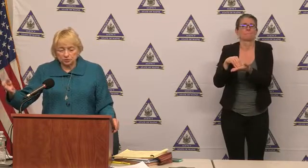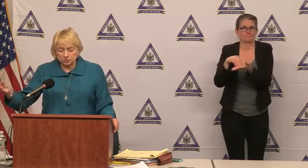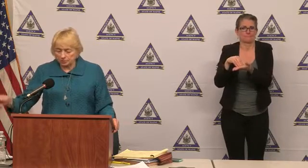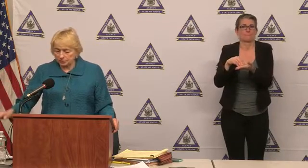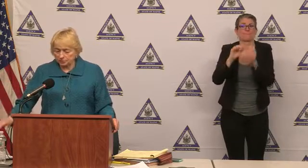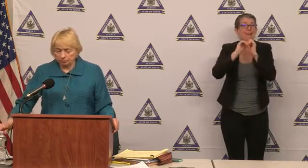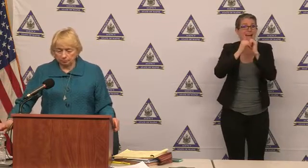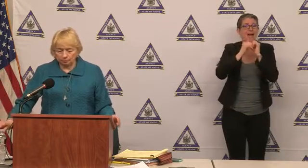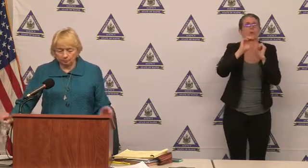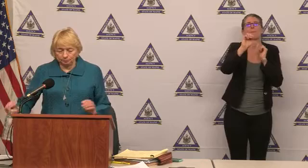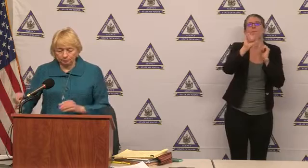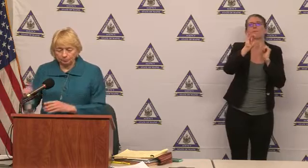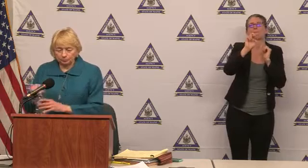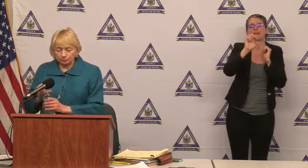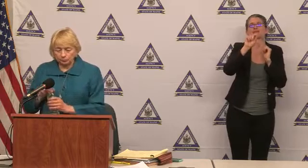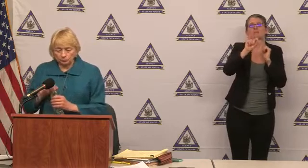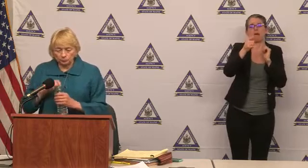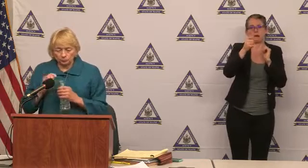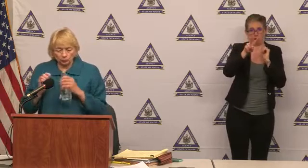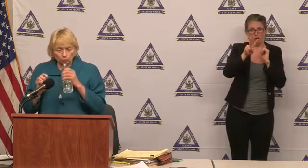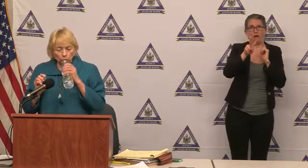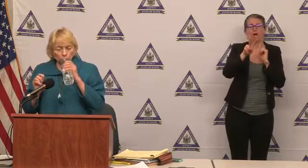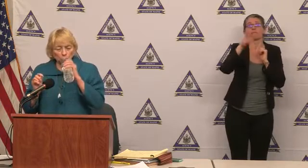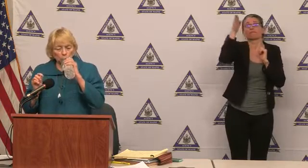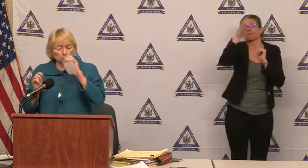maine.gov/essential service.